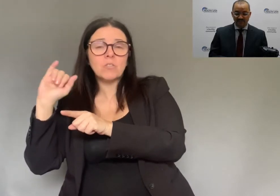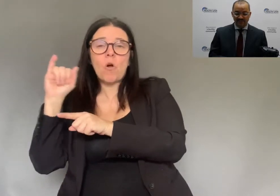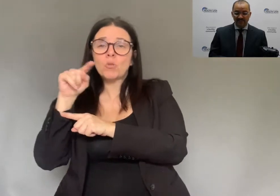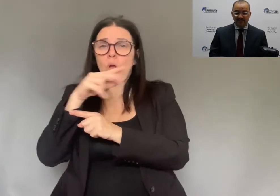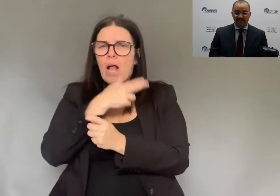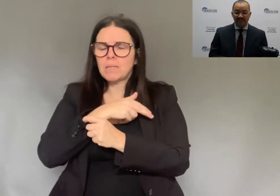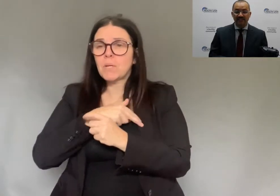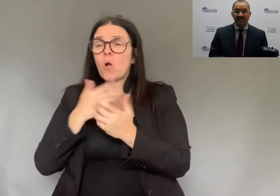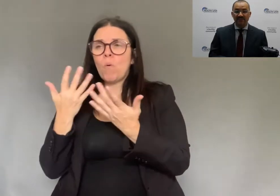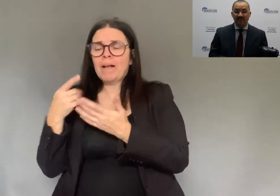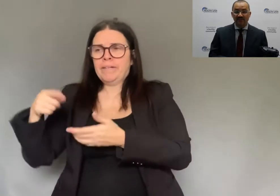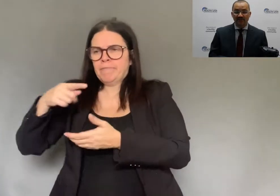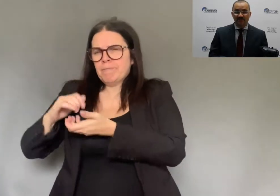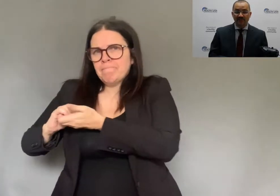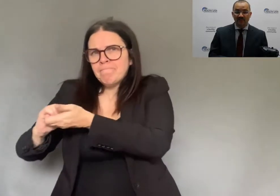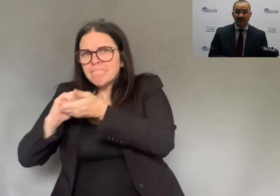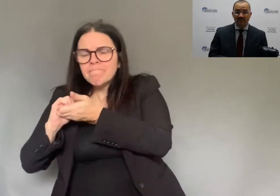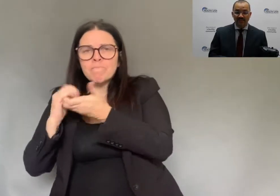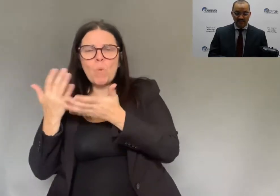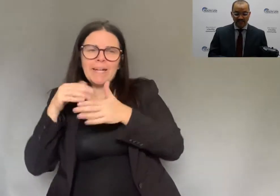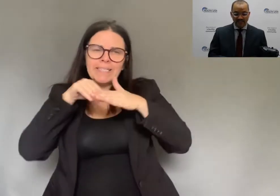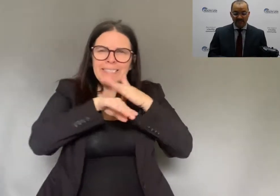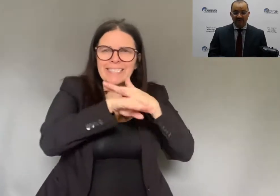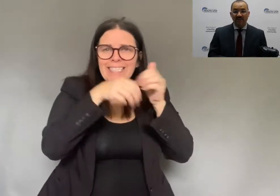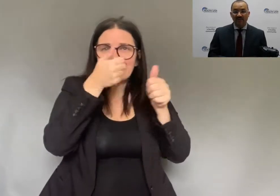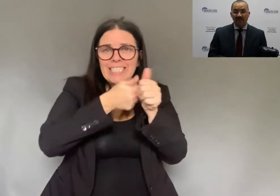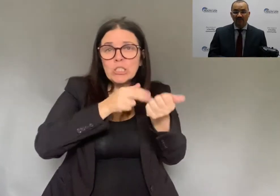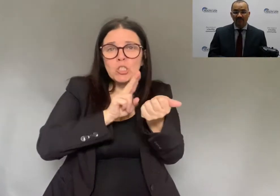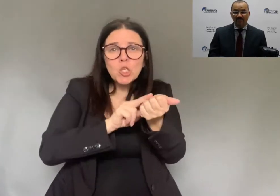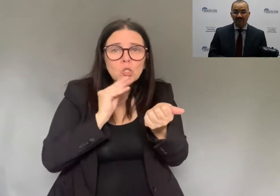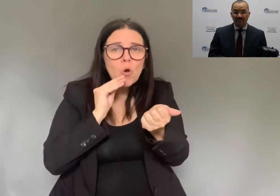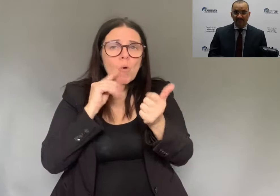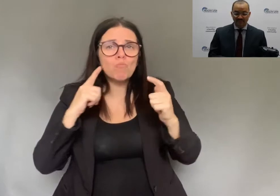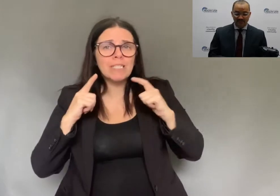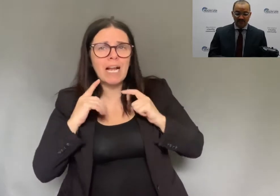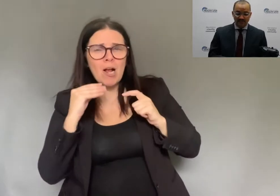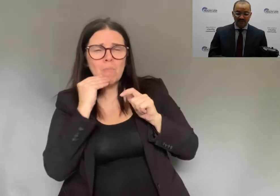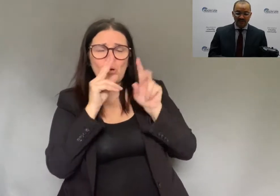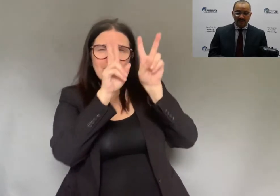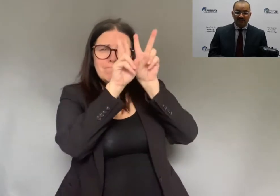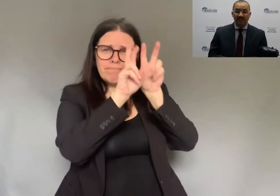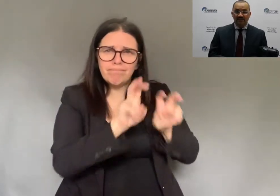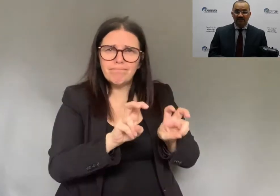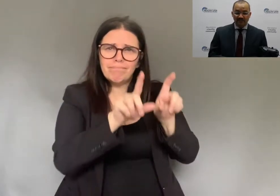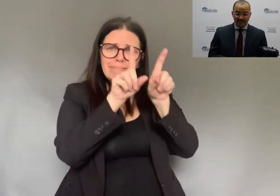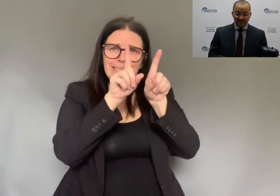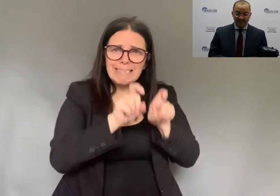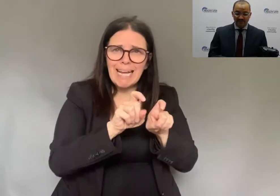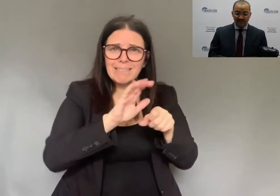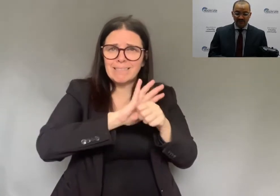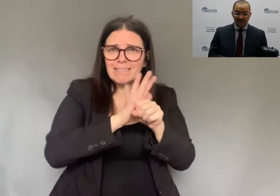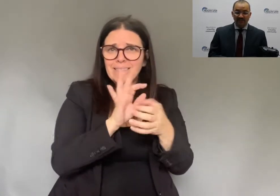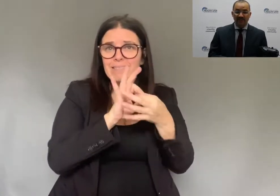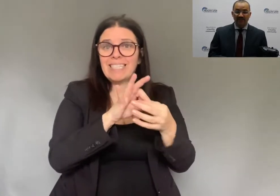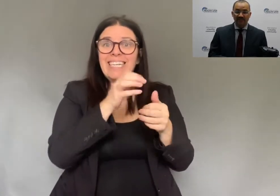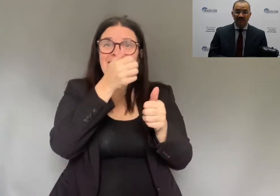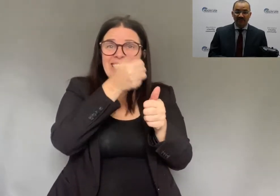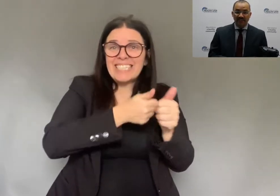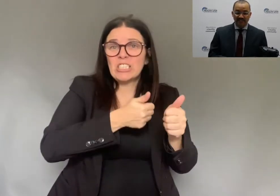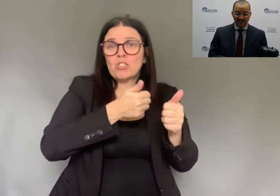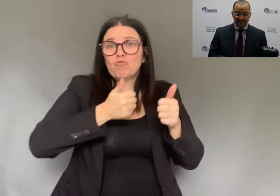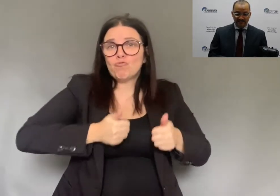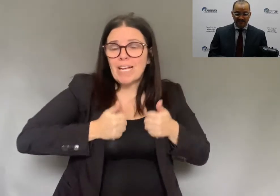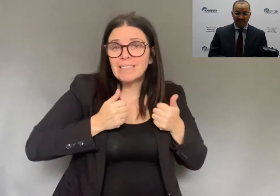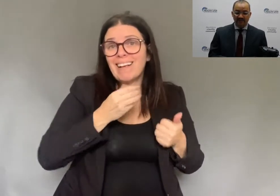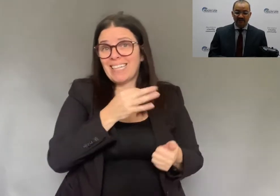of residents and staff in long-term care home and retirement home. This, of course, has contributed to the large number of